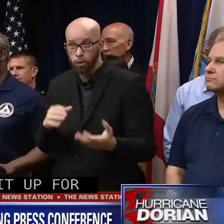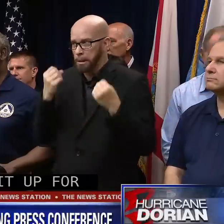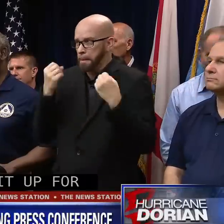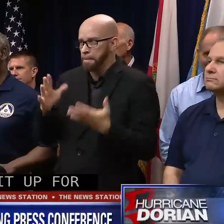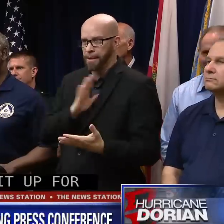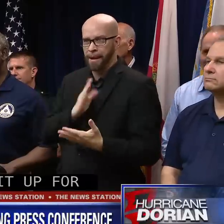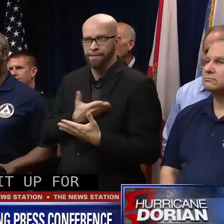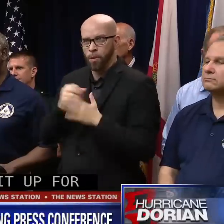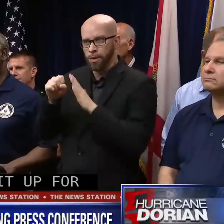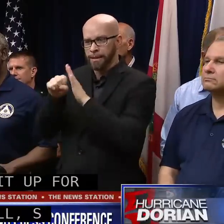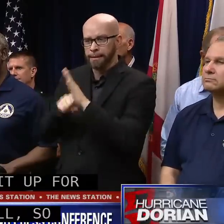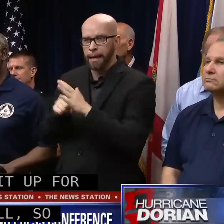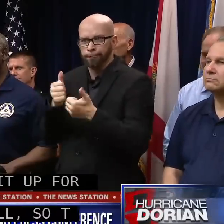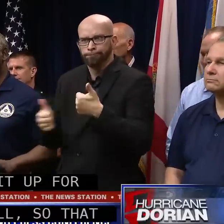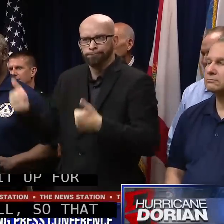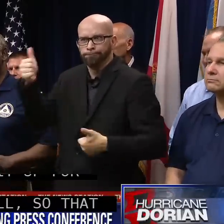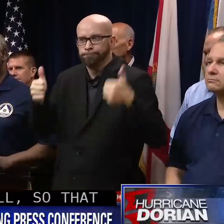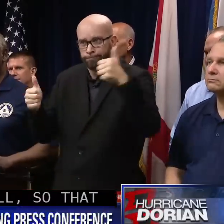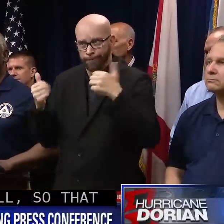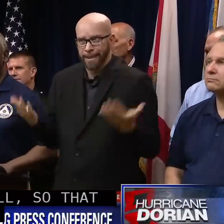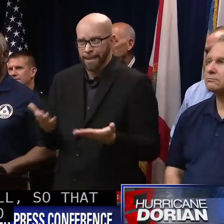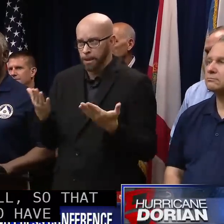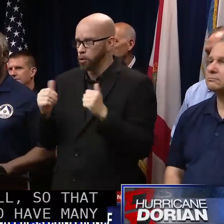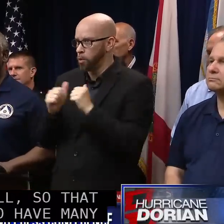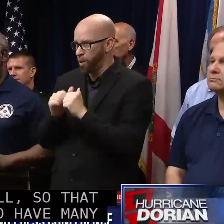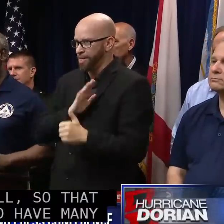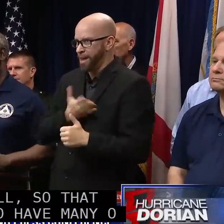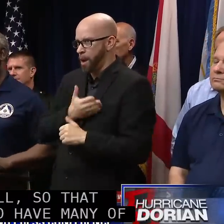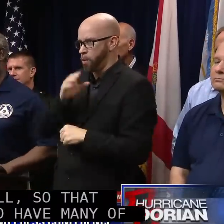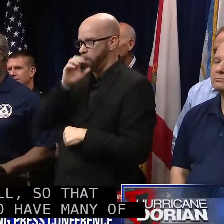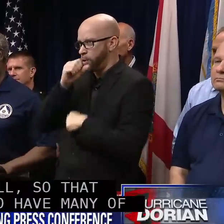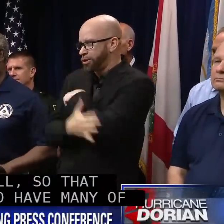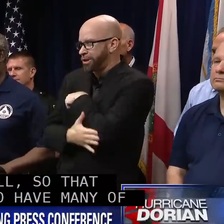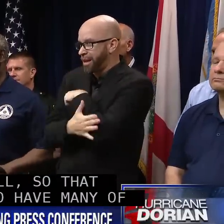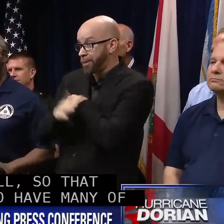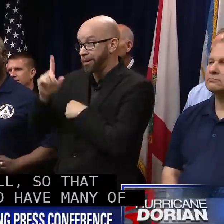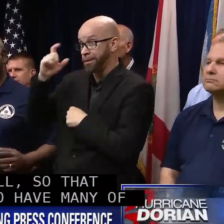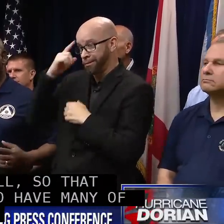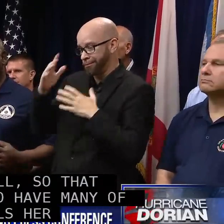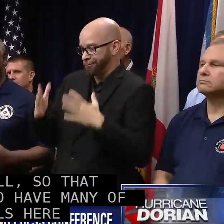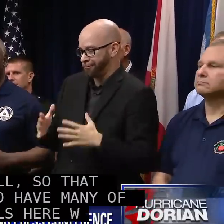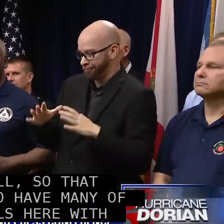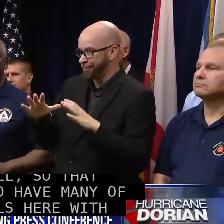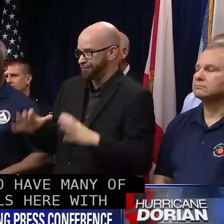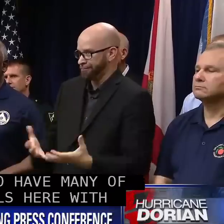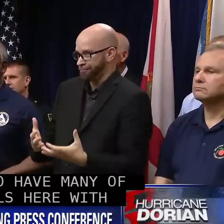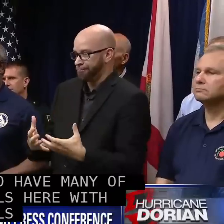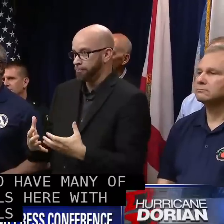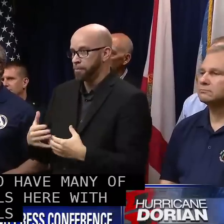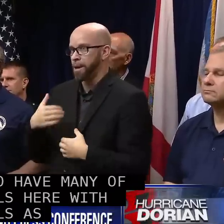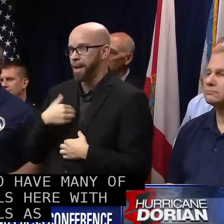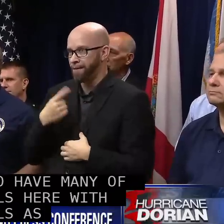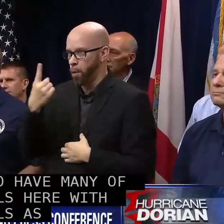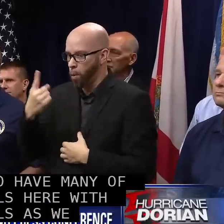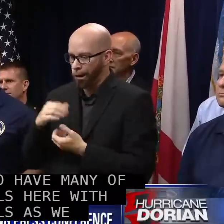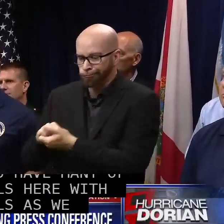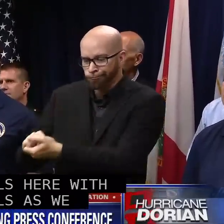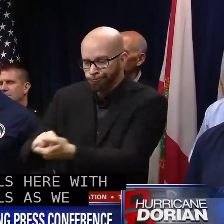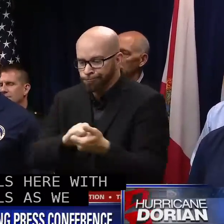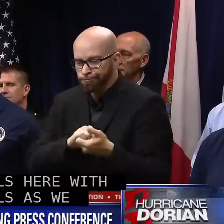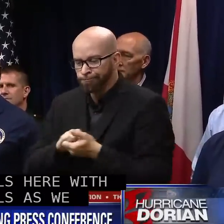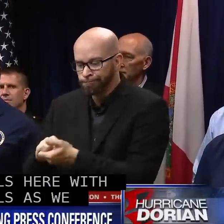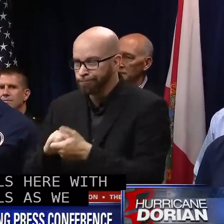our state officials here with our local officials as we prepare for this storm. We do have one cohesive